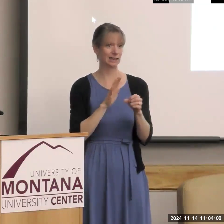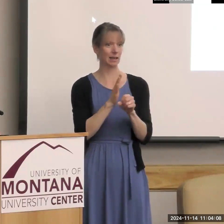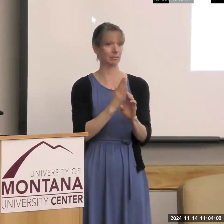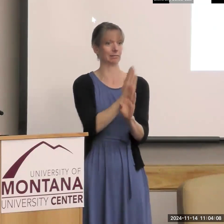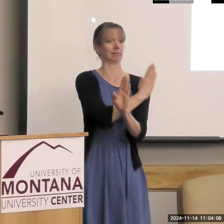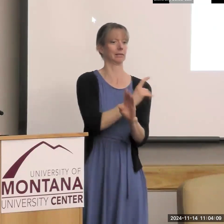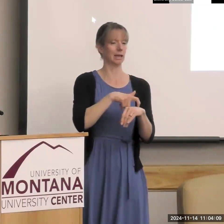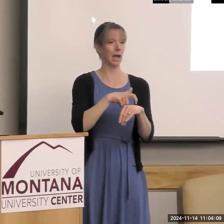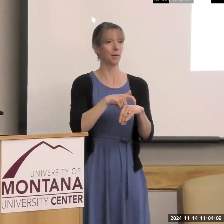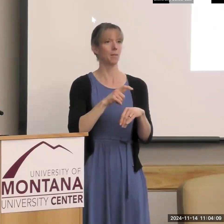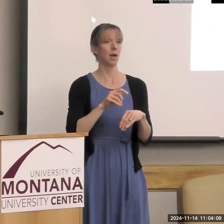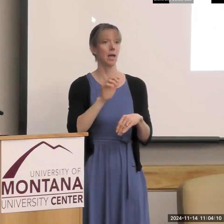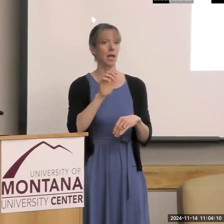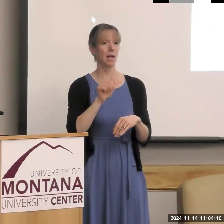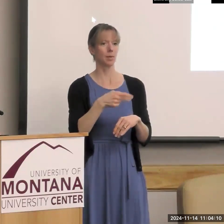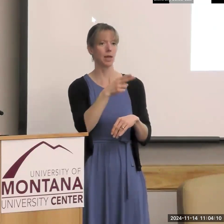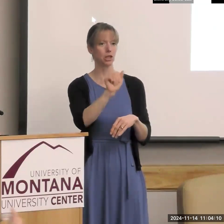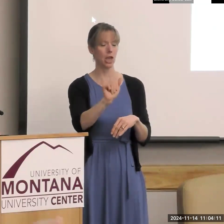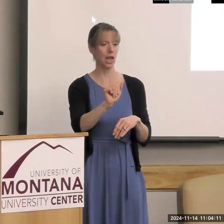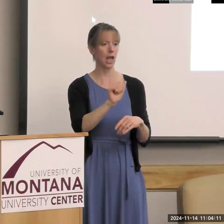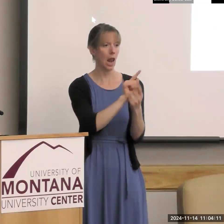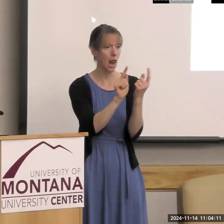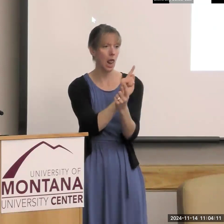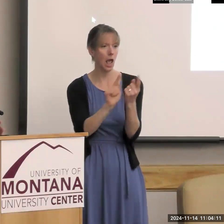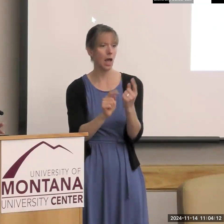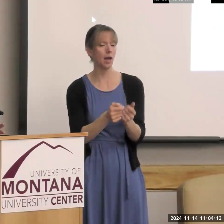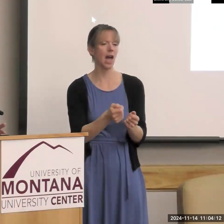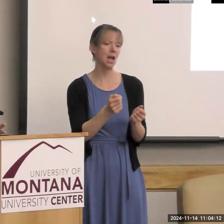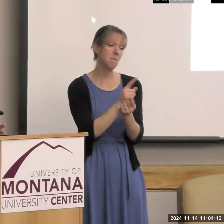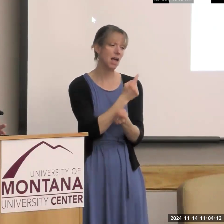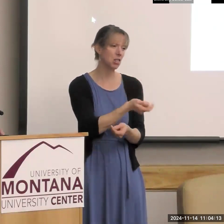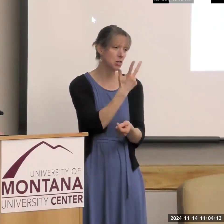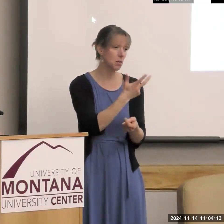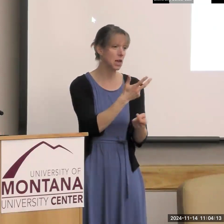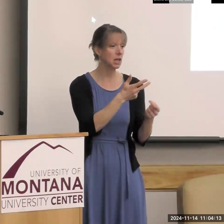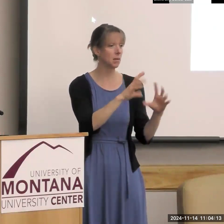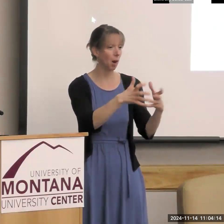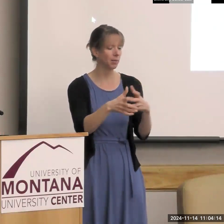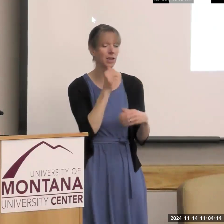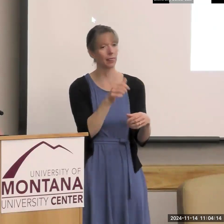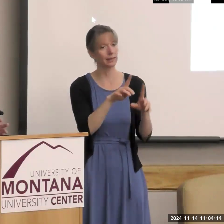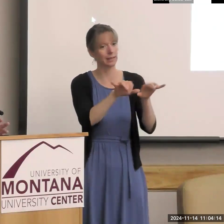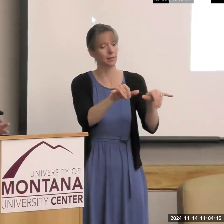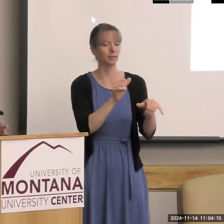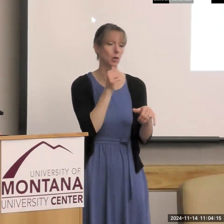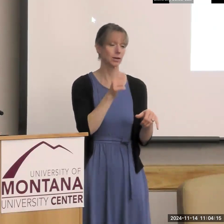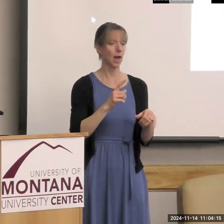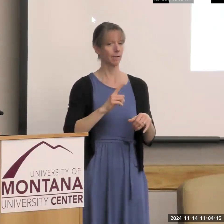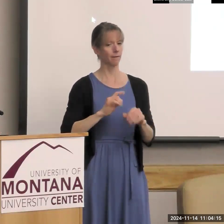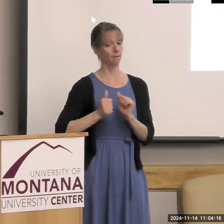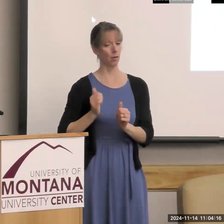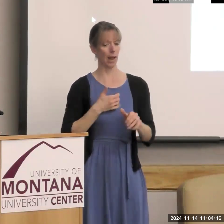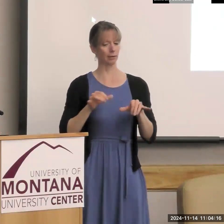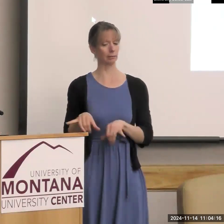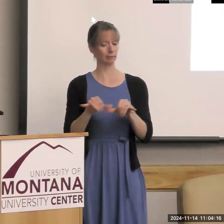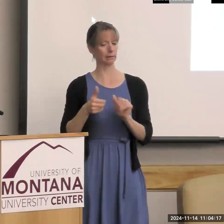worked the halls at APHA and we ended up meeting with 3 different health departments. It wasn't at the same time, so it was a little off standard of our plan,